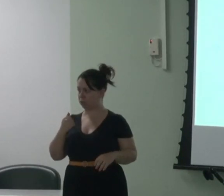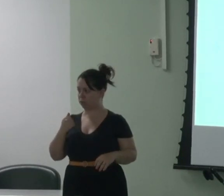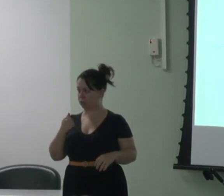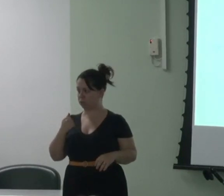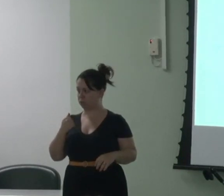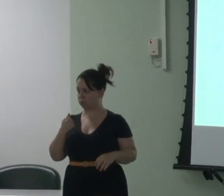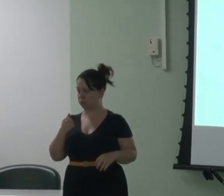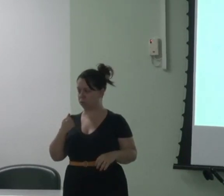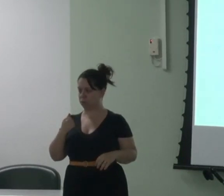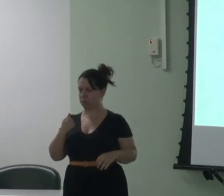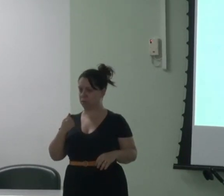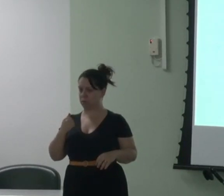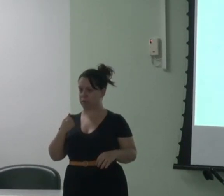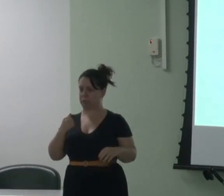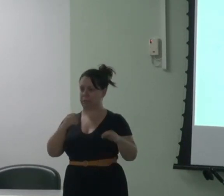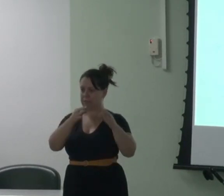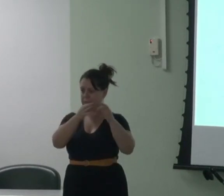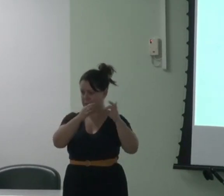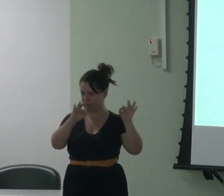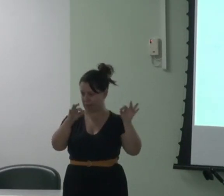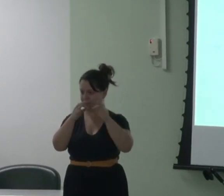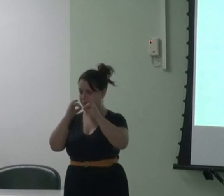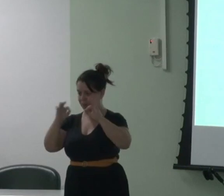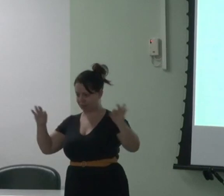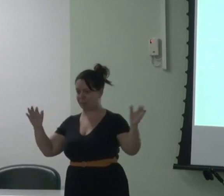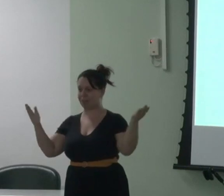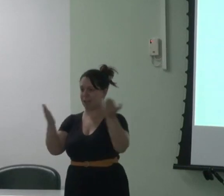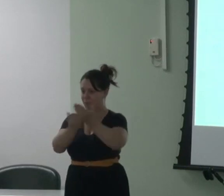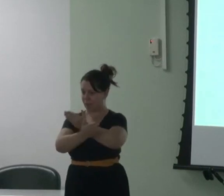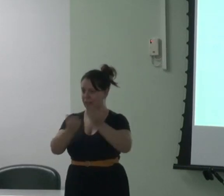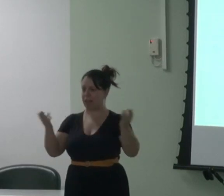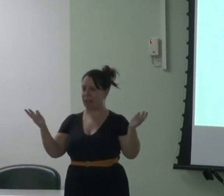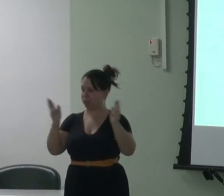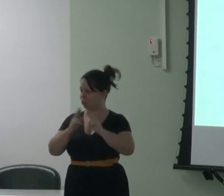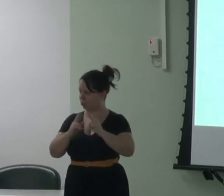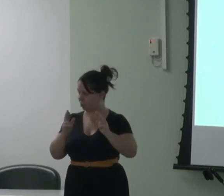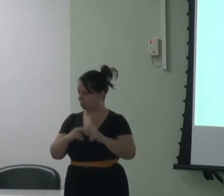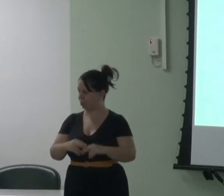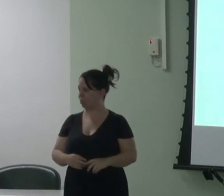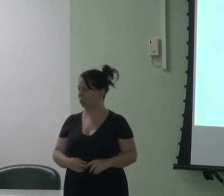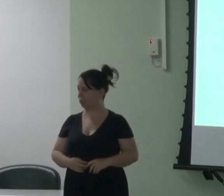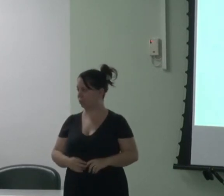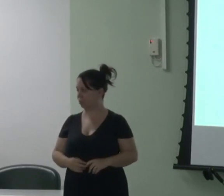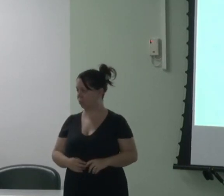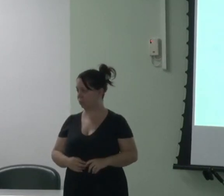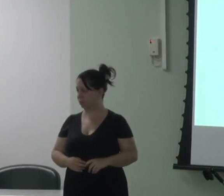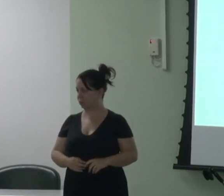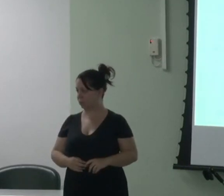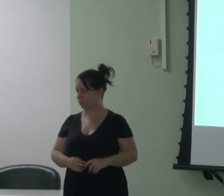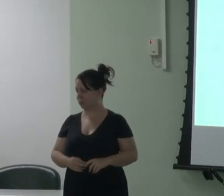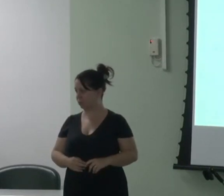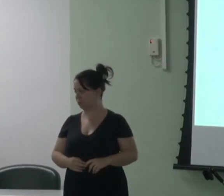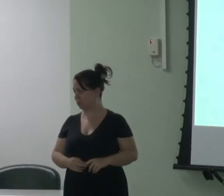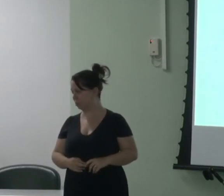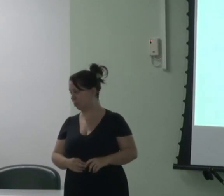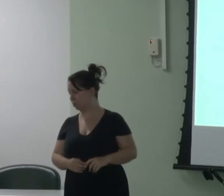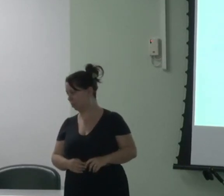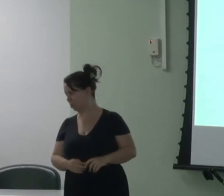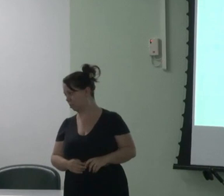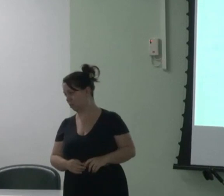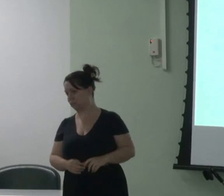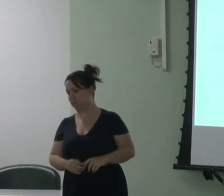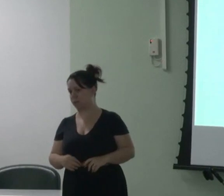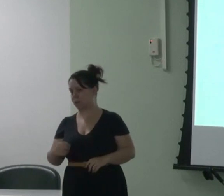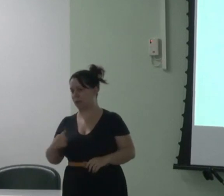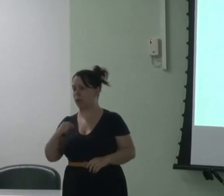intersentential relations. So information structure, I know about Hajchova's work in